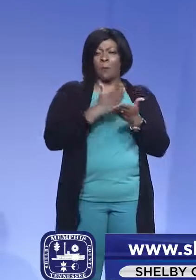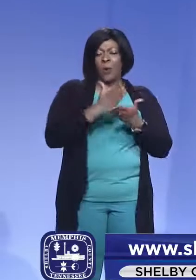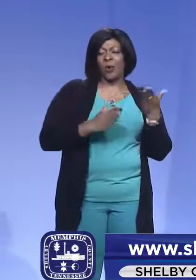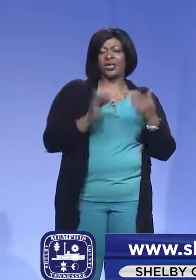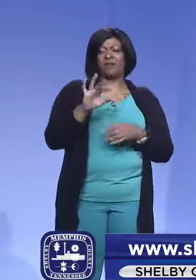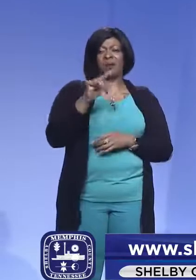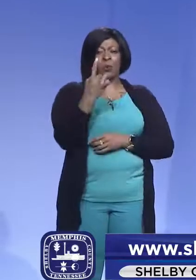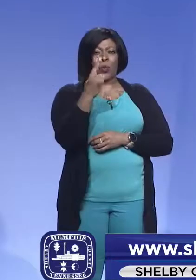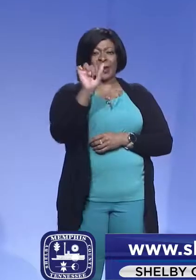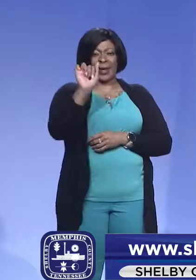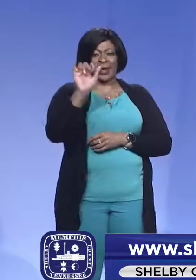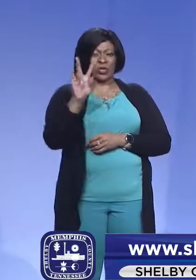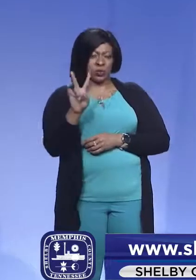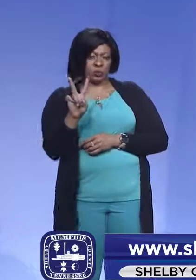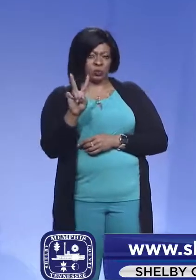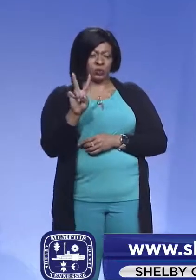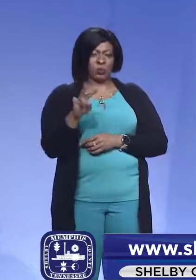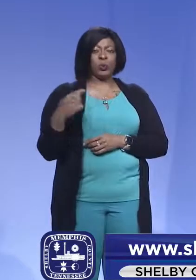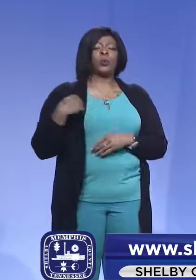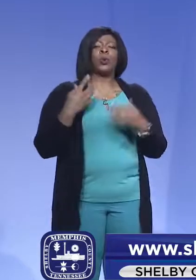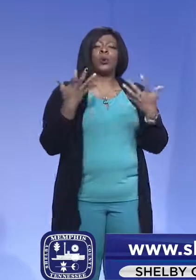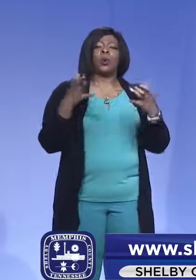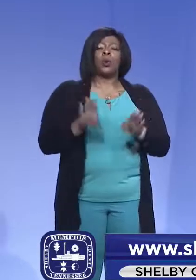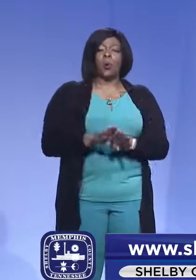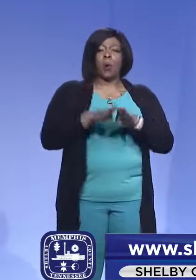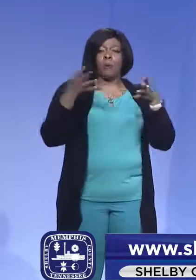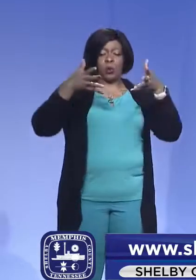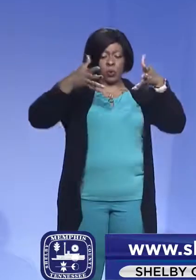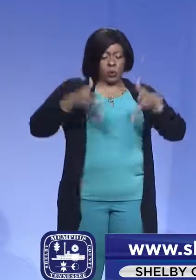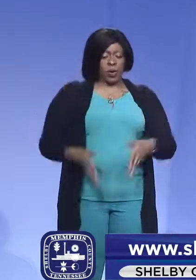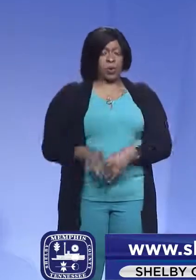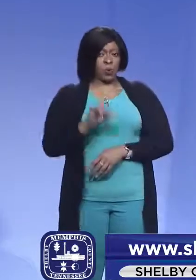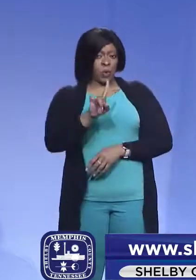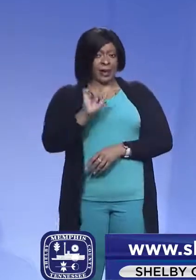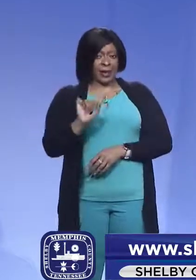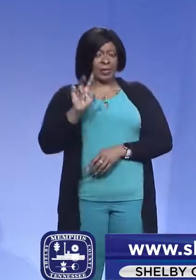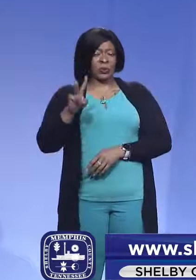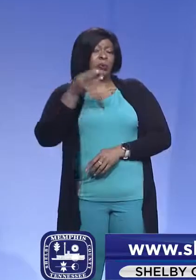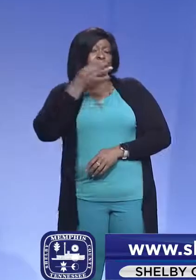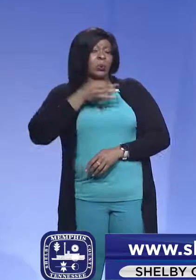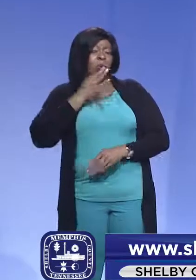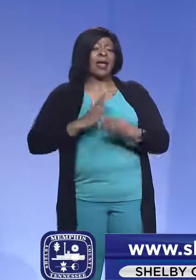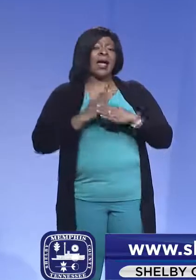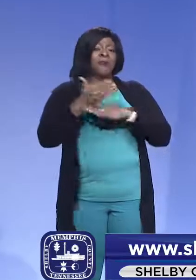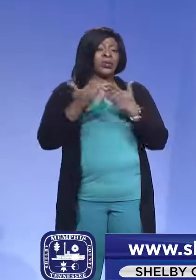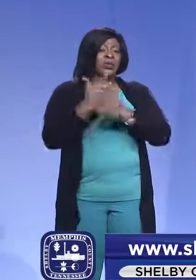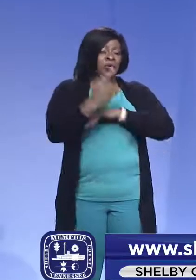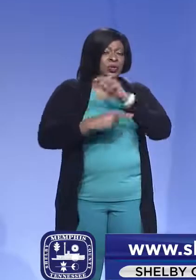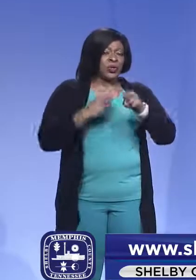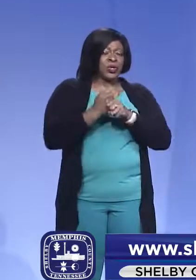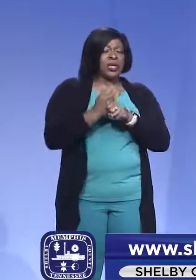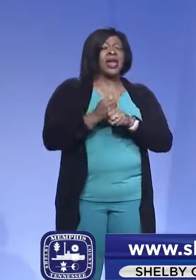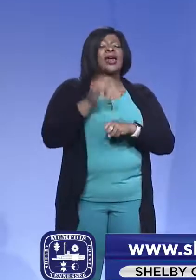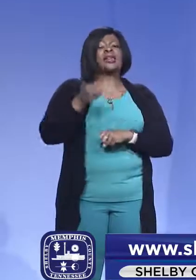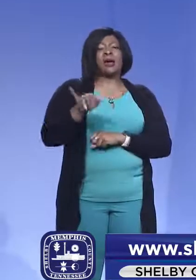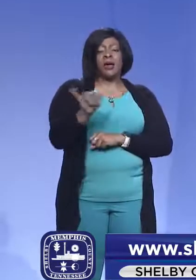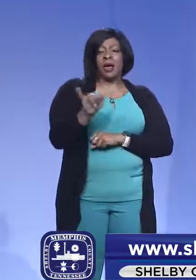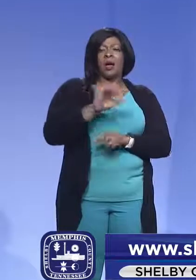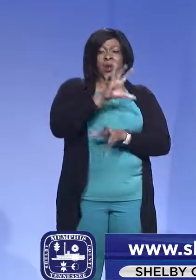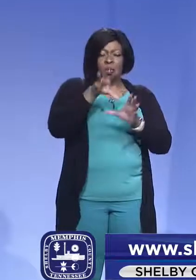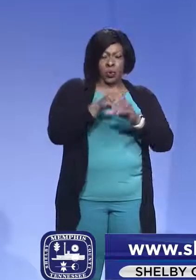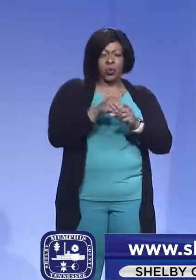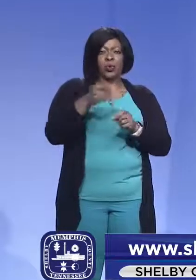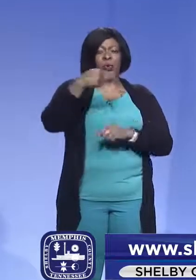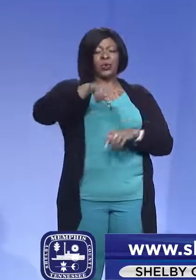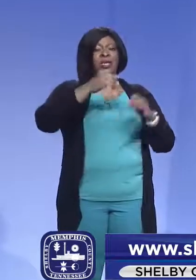of 1A2. We will likely open up the remainder of 1A2 shortly after the new year. And then that also includes